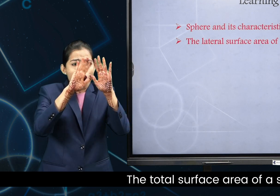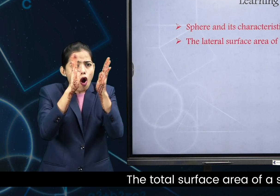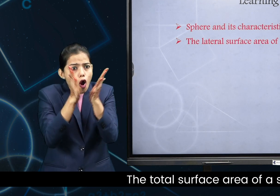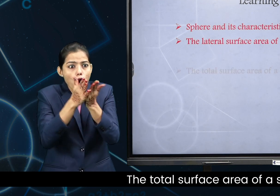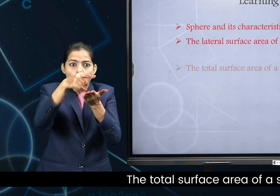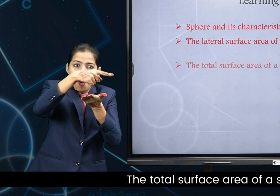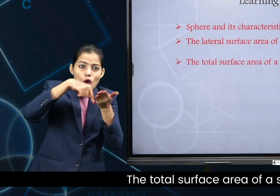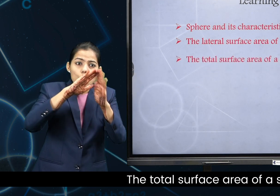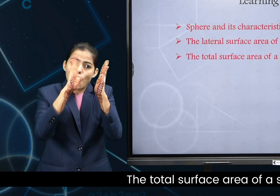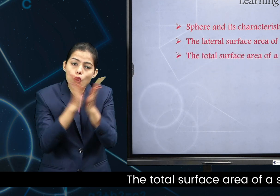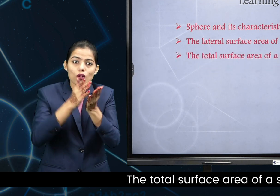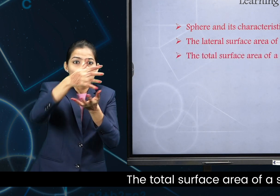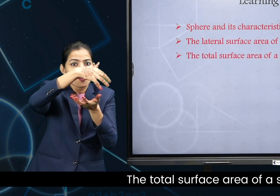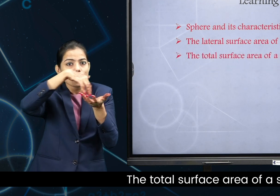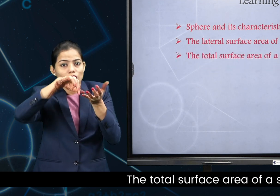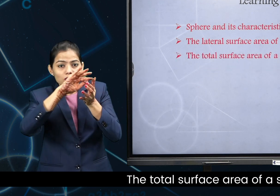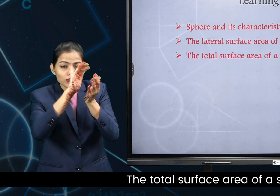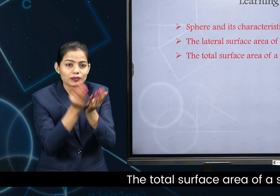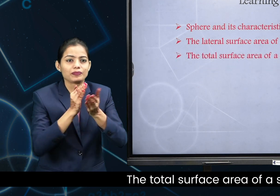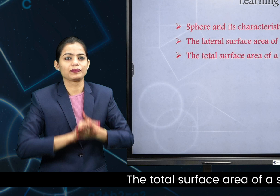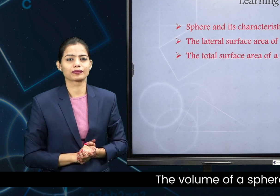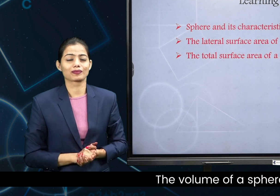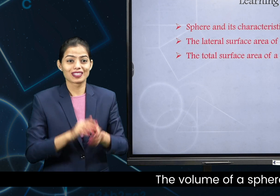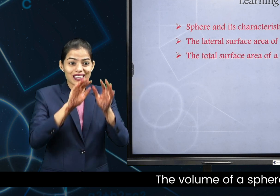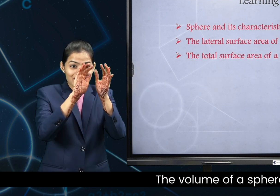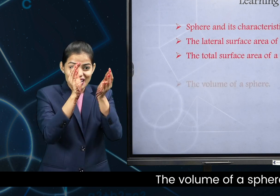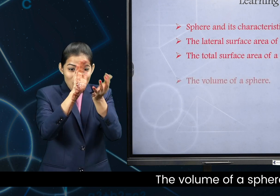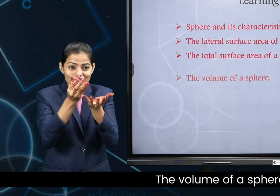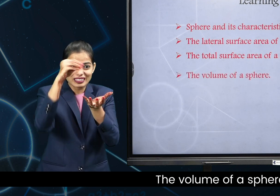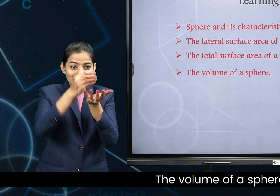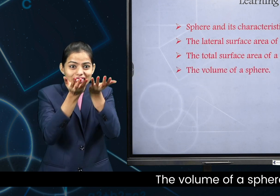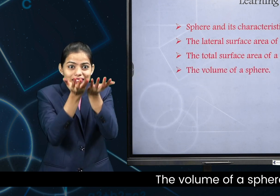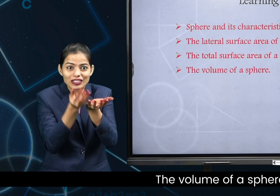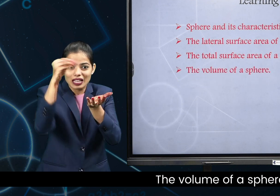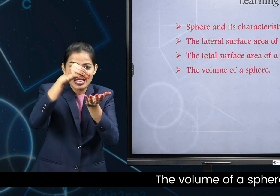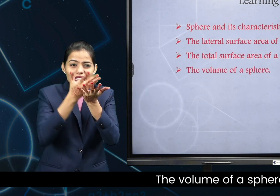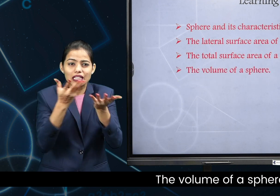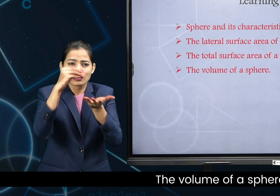the total surface area of a sphere, the volume of a sphere.